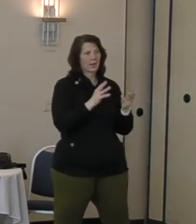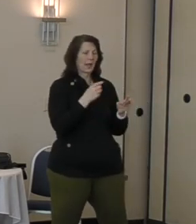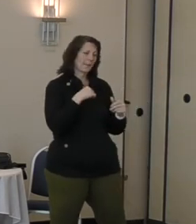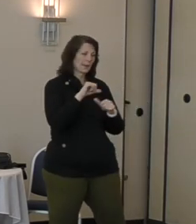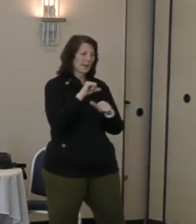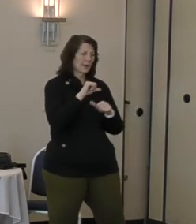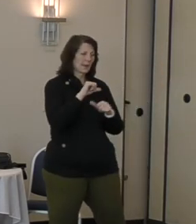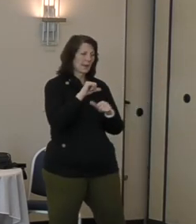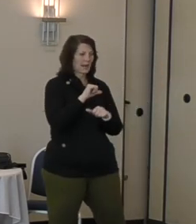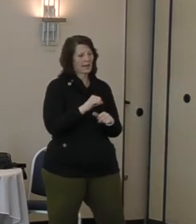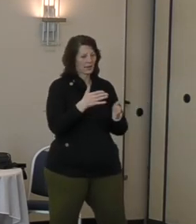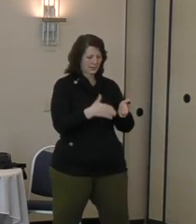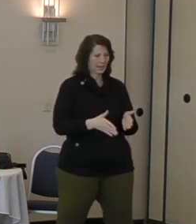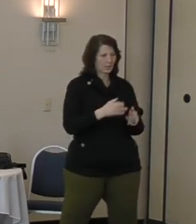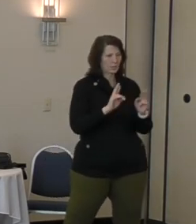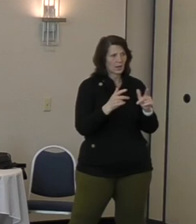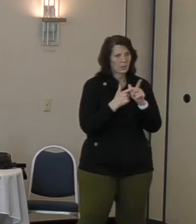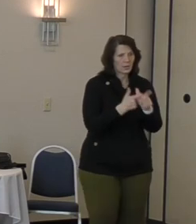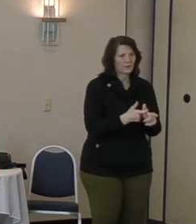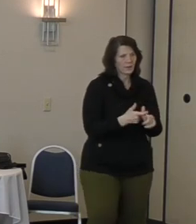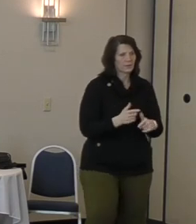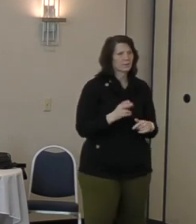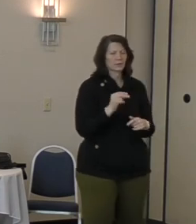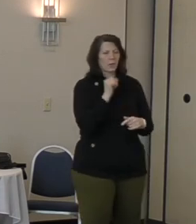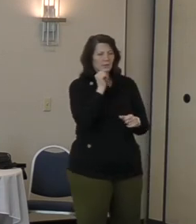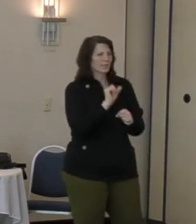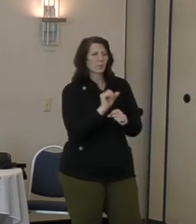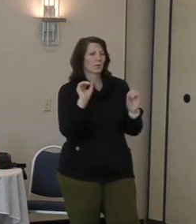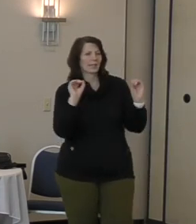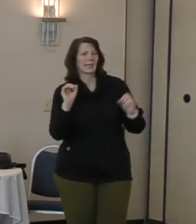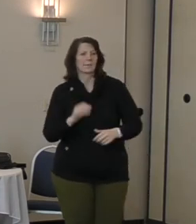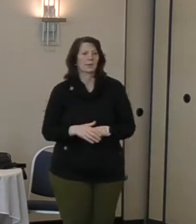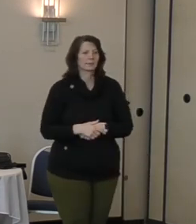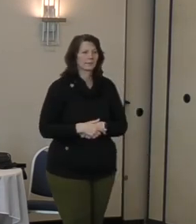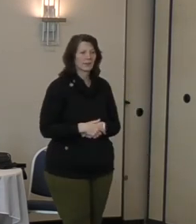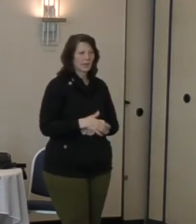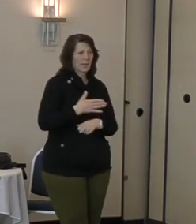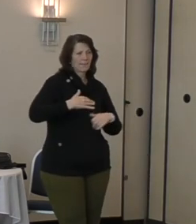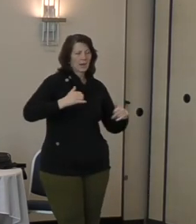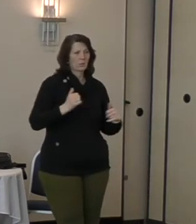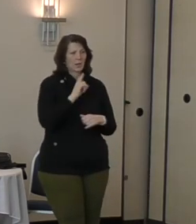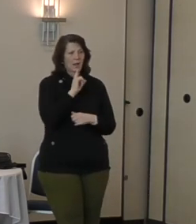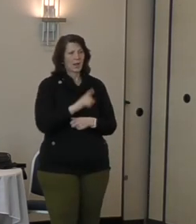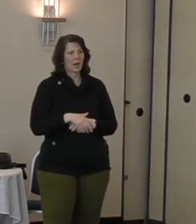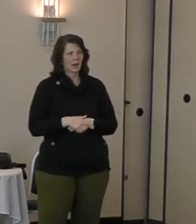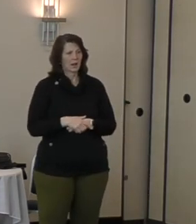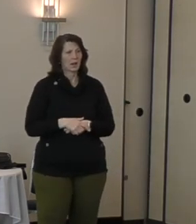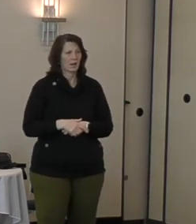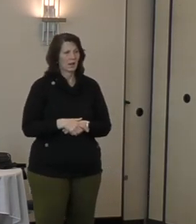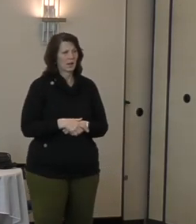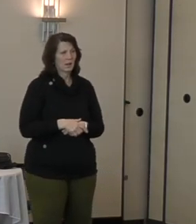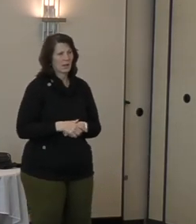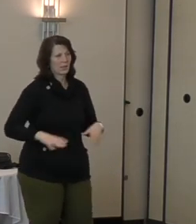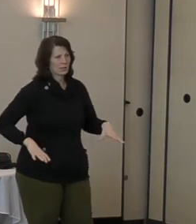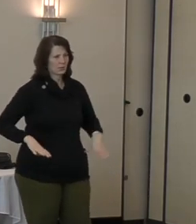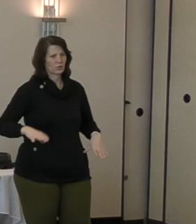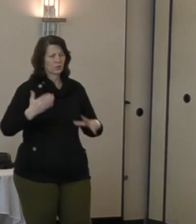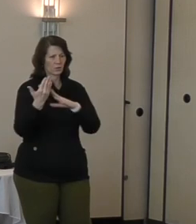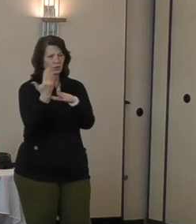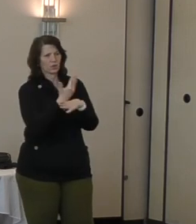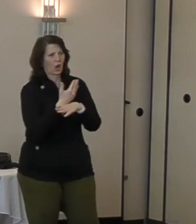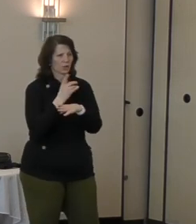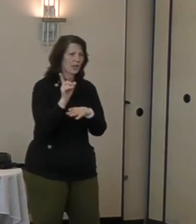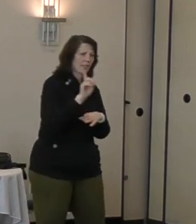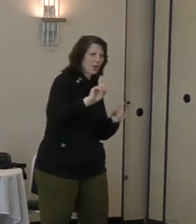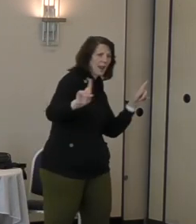hang on. They can run fast outside. Like, no, that doesn't work anymore. My wings are—they're sharks. They're everywhere. Right?